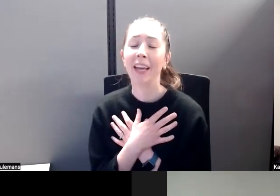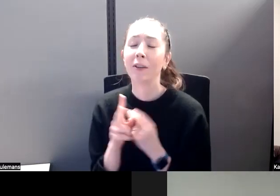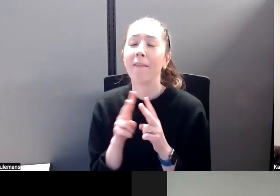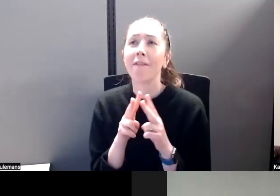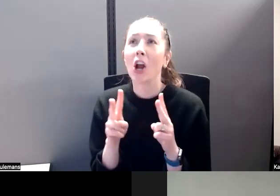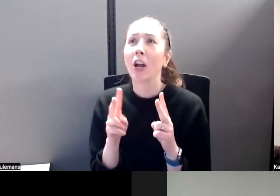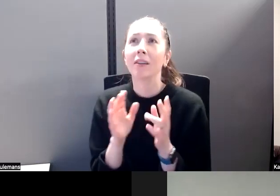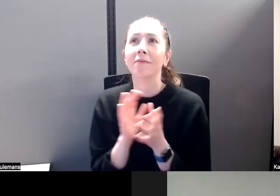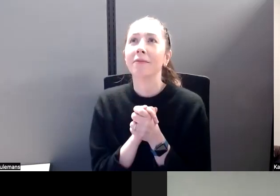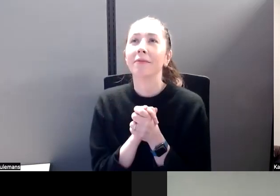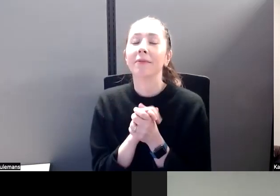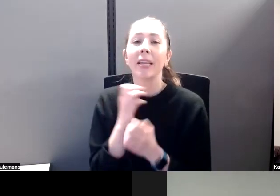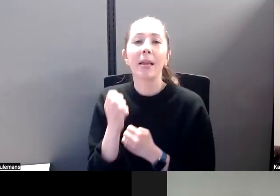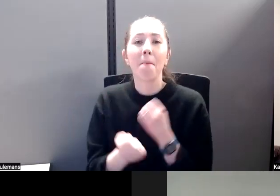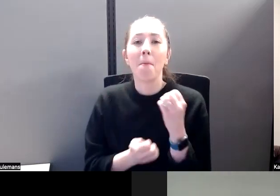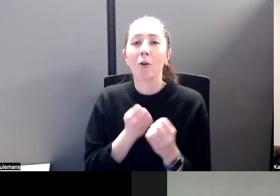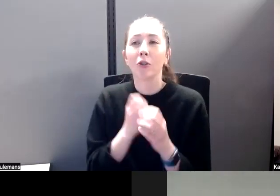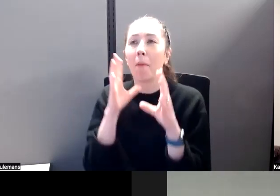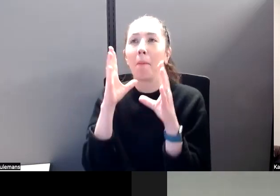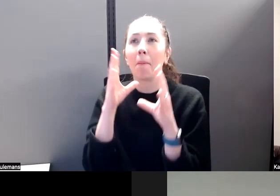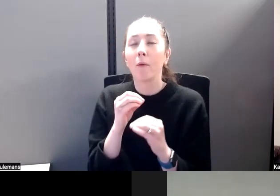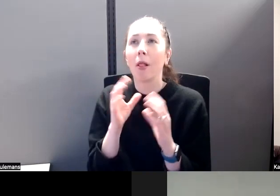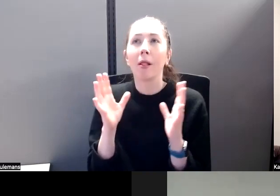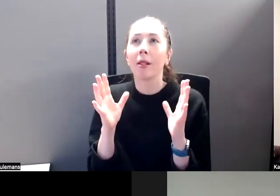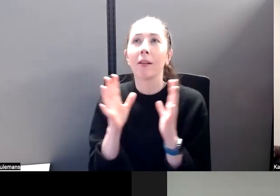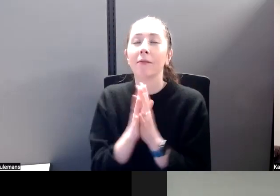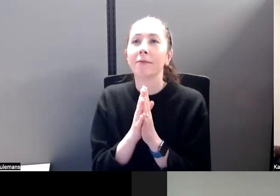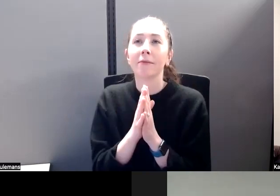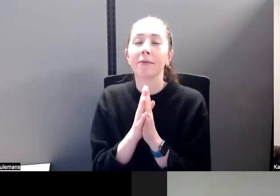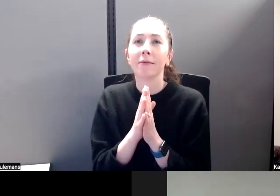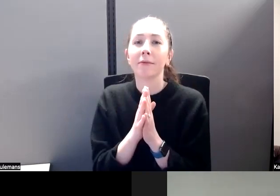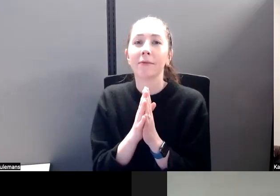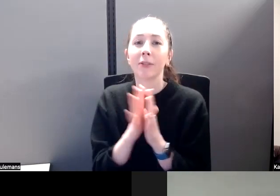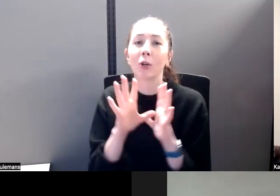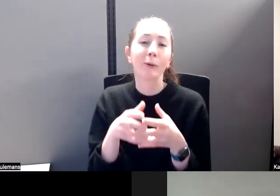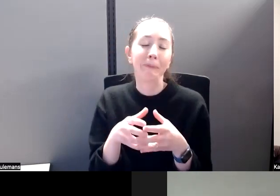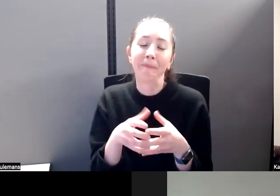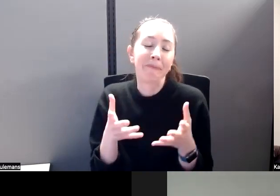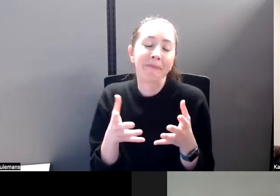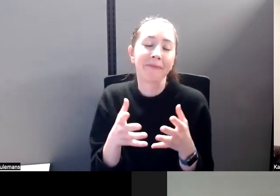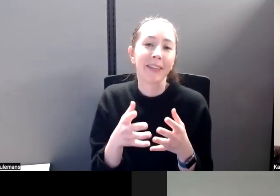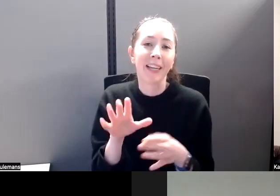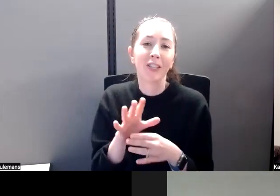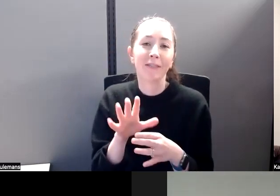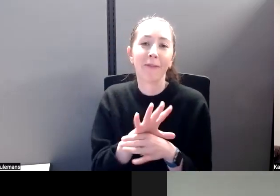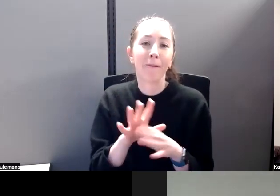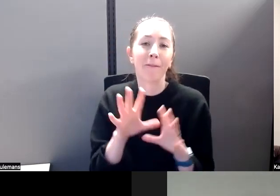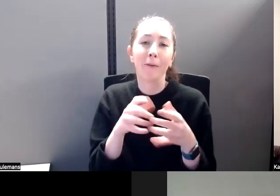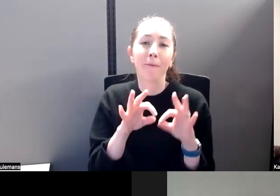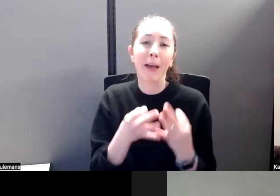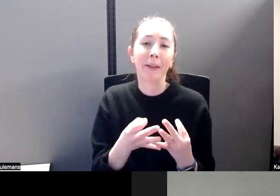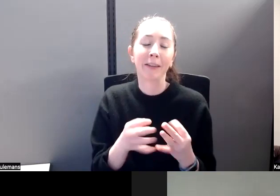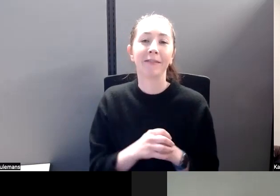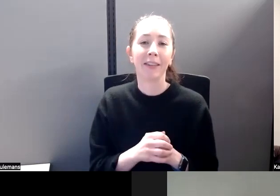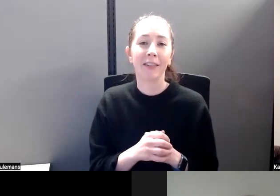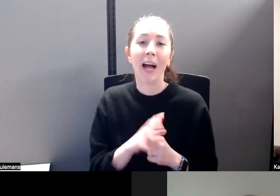very emotional, beautiful crew and film family to work with. I